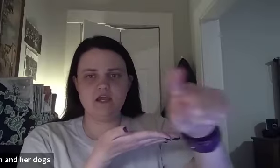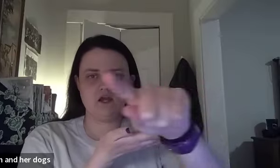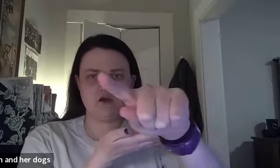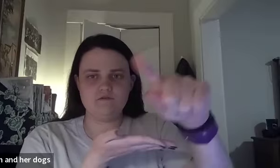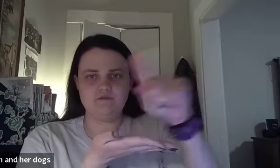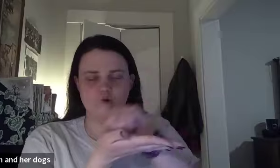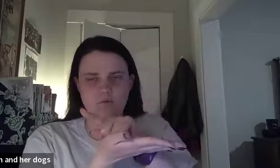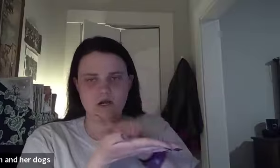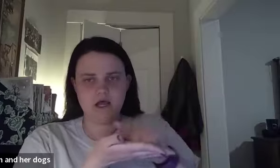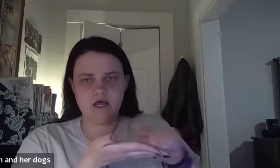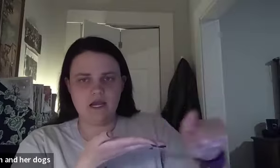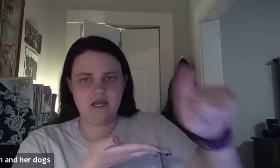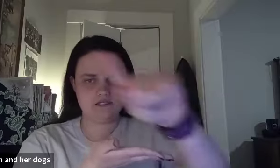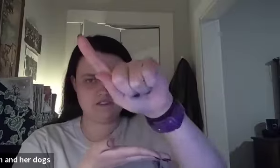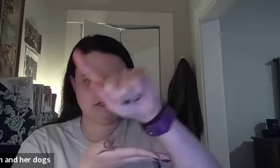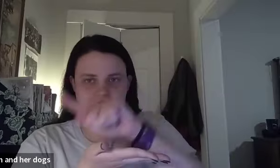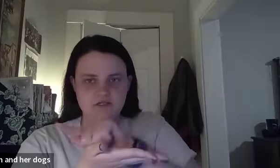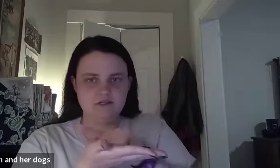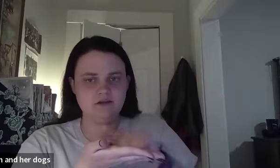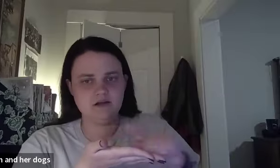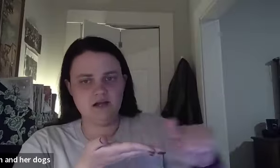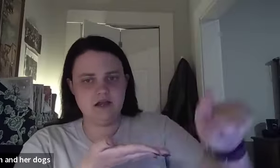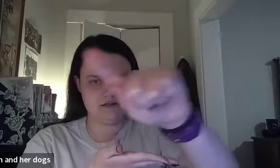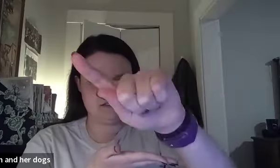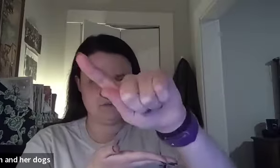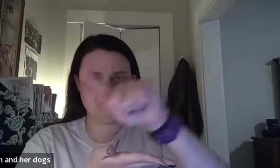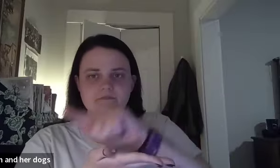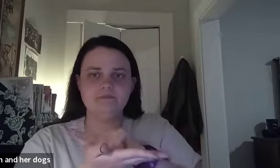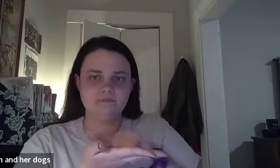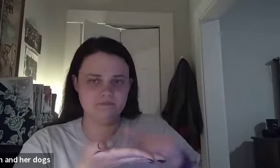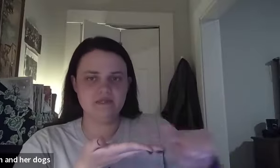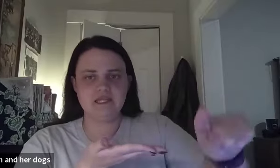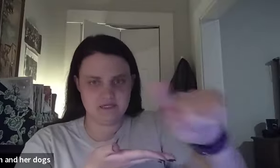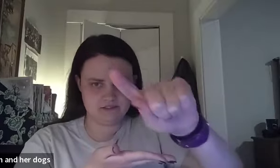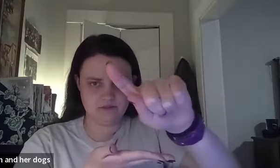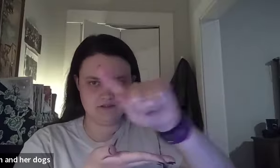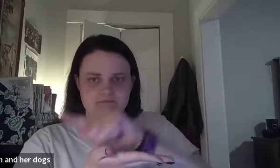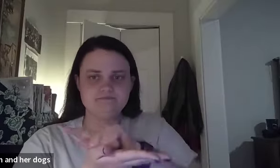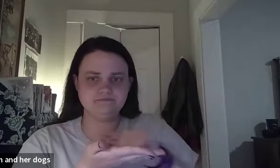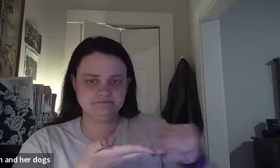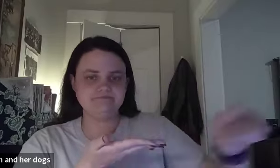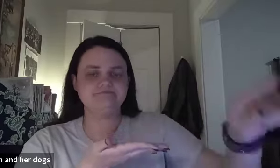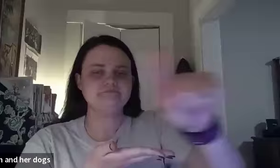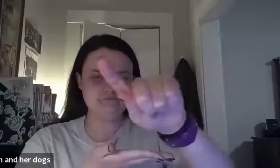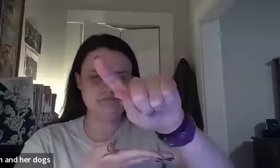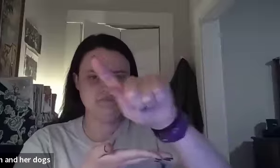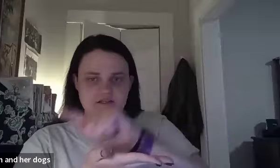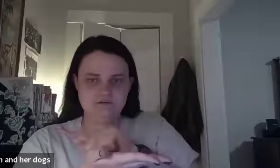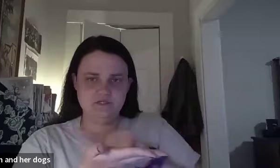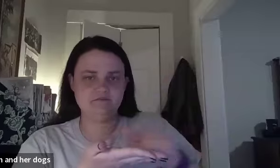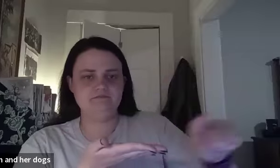then curve forward. Next week. Next week. Next week. Next week.